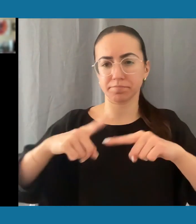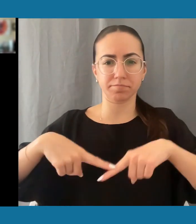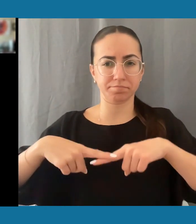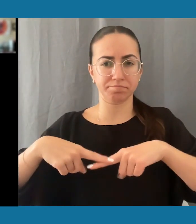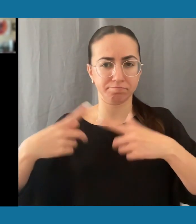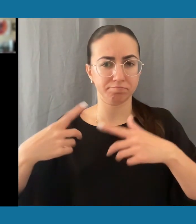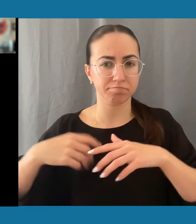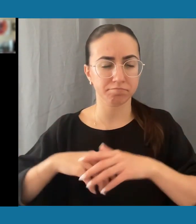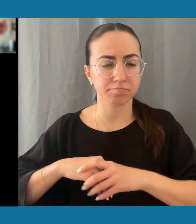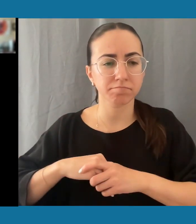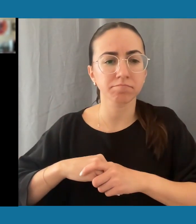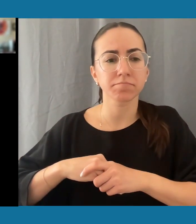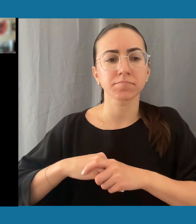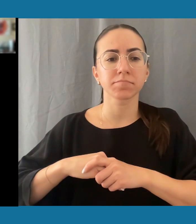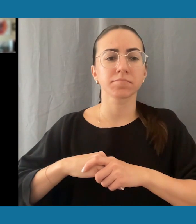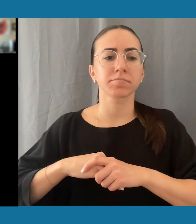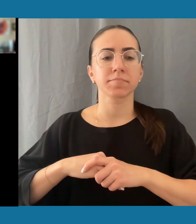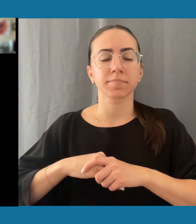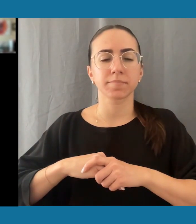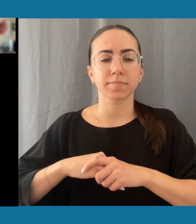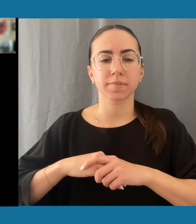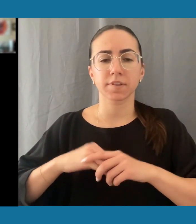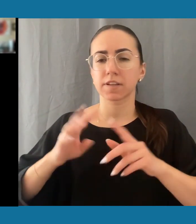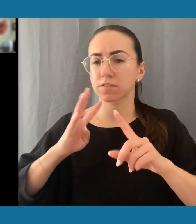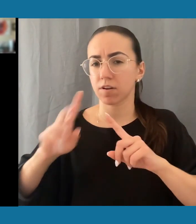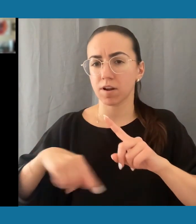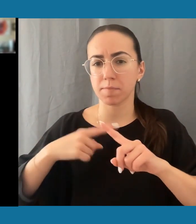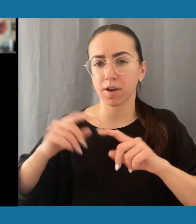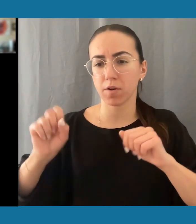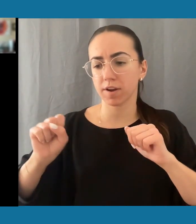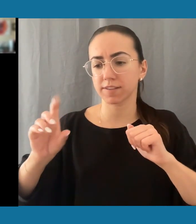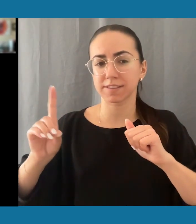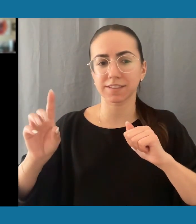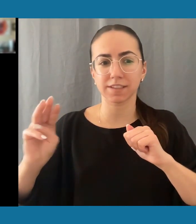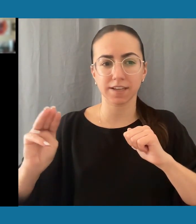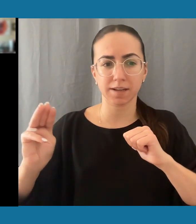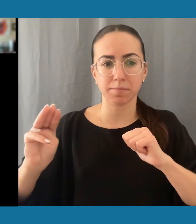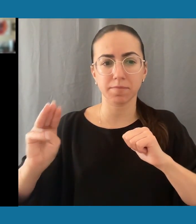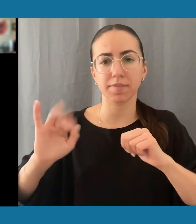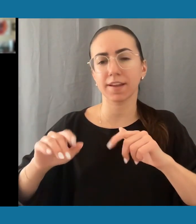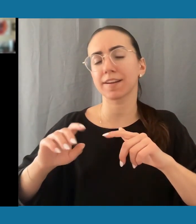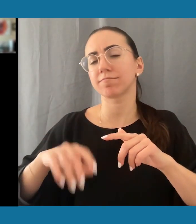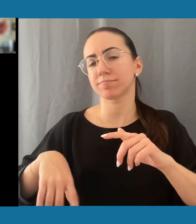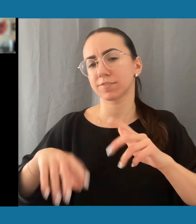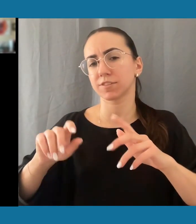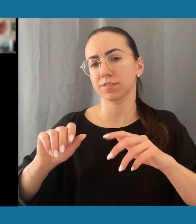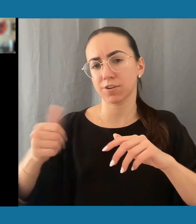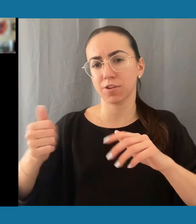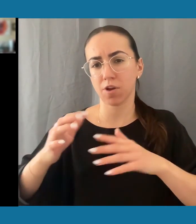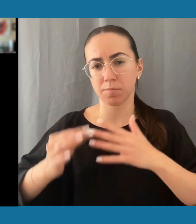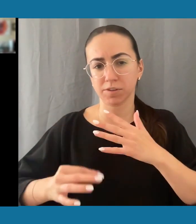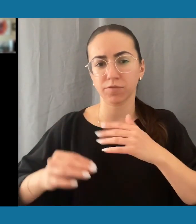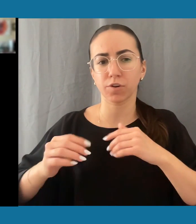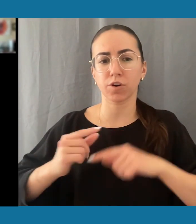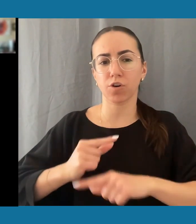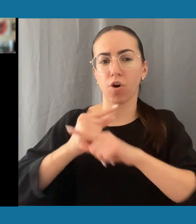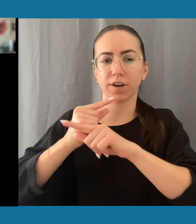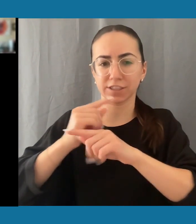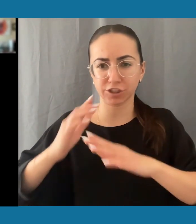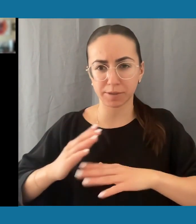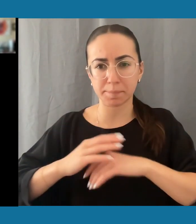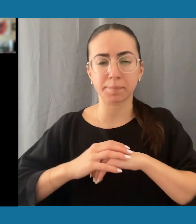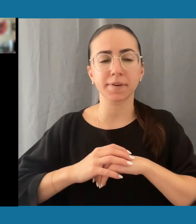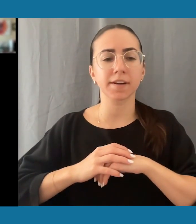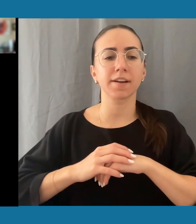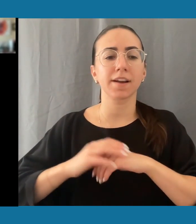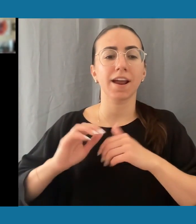individual. Talking about SDM as an alternative to guardianship, and also how it can be used in